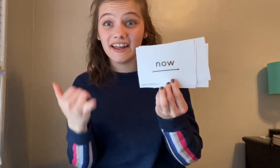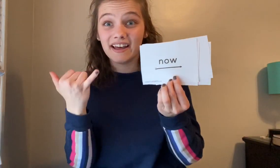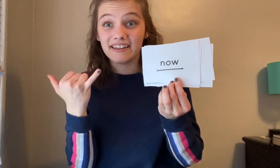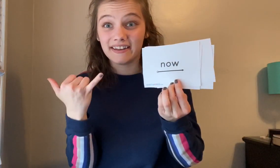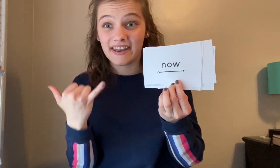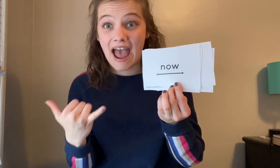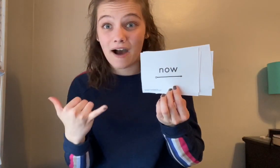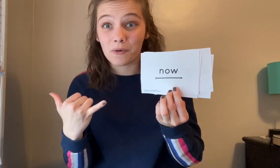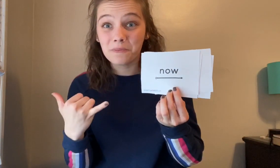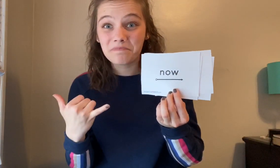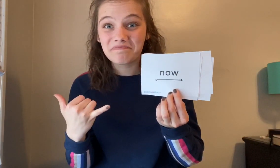Now.